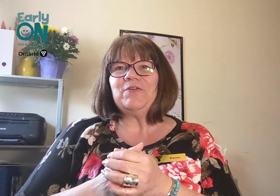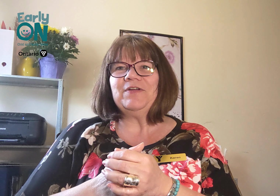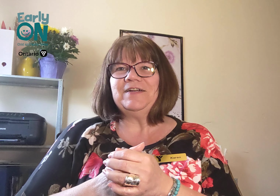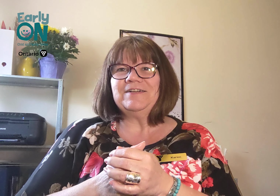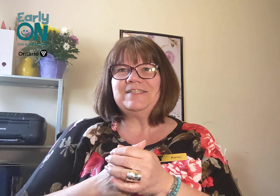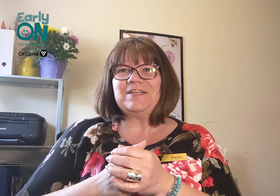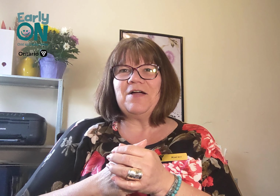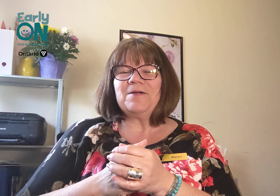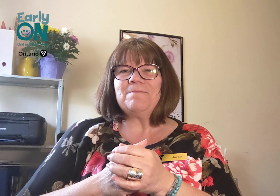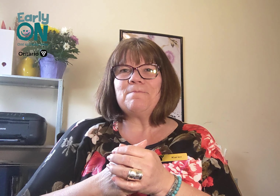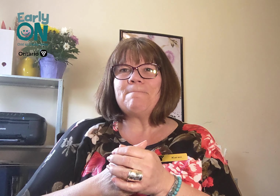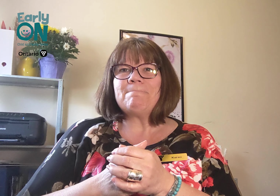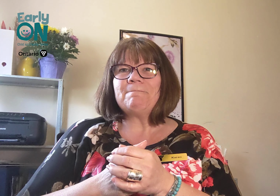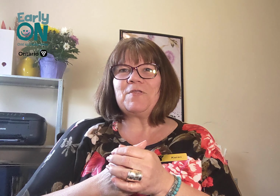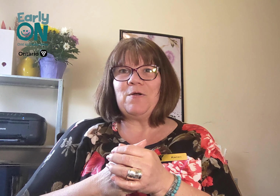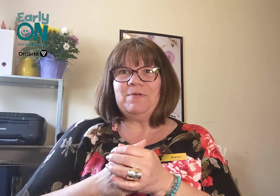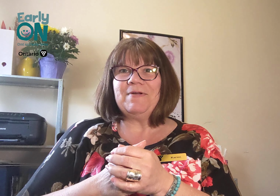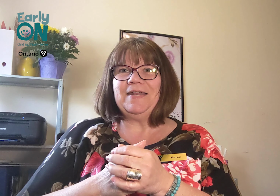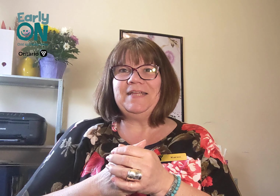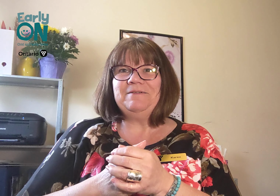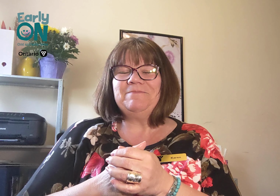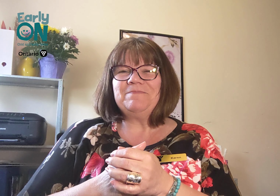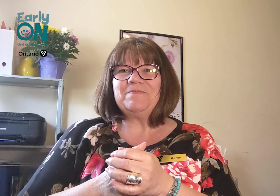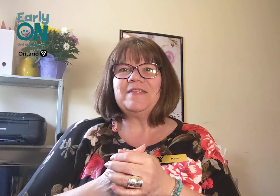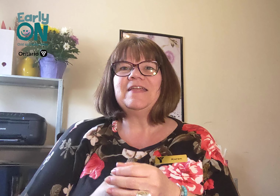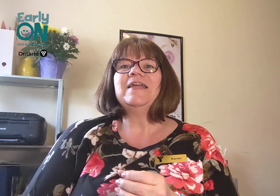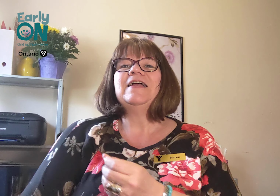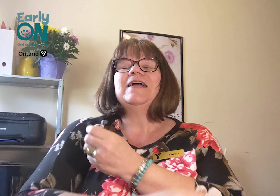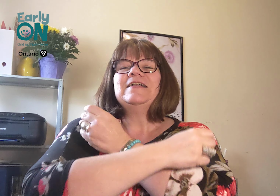in our song. Are we ready?